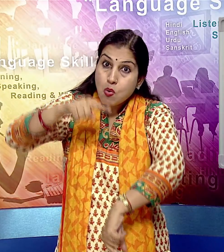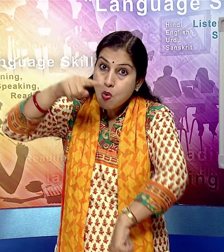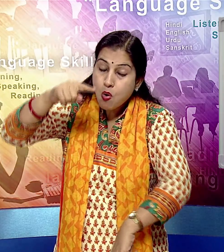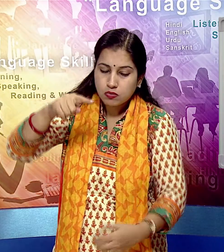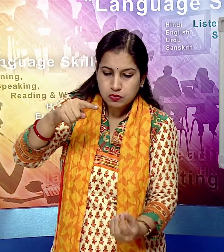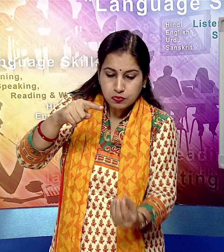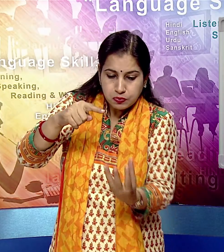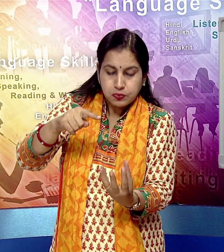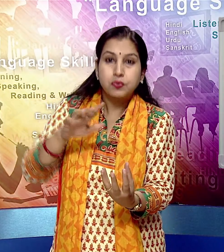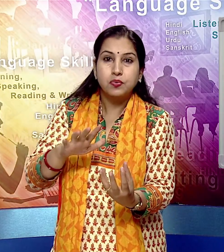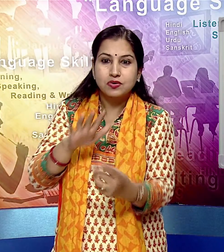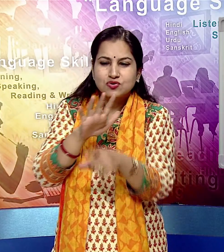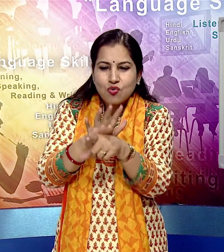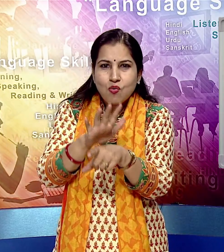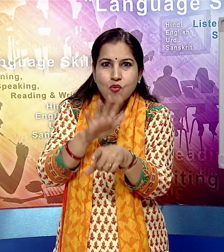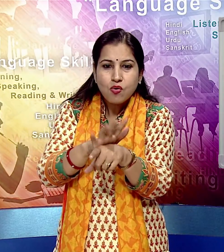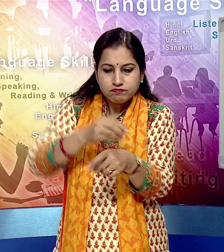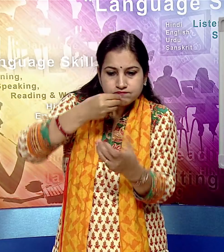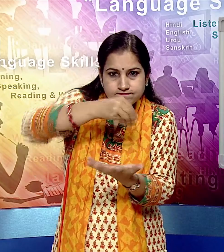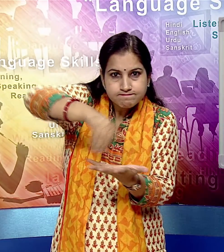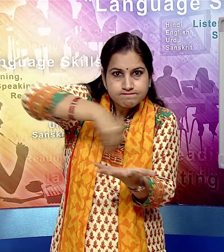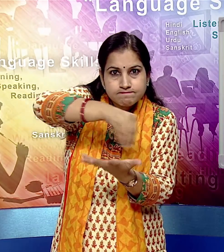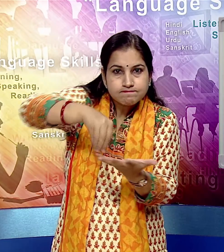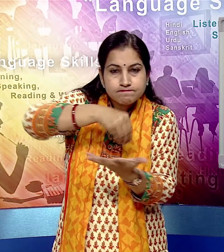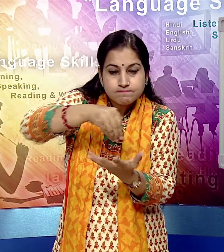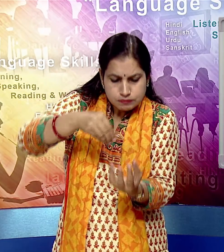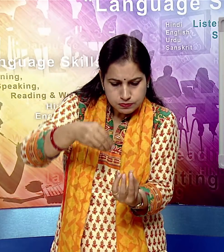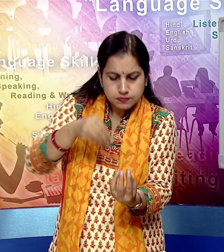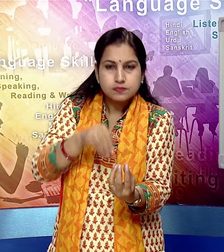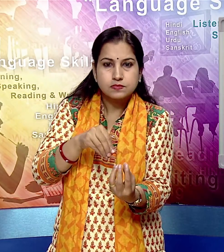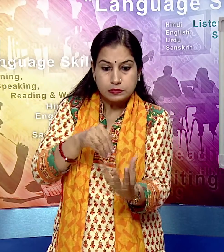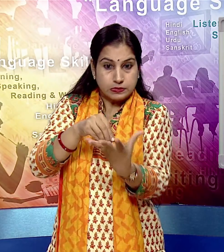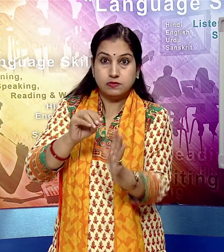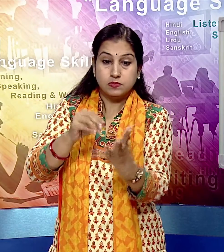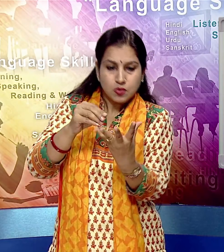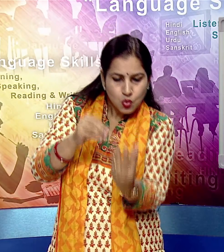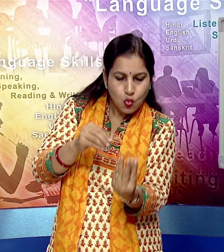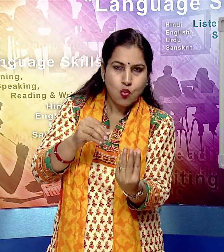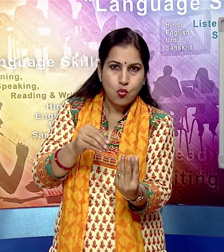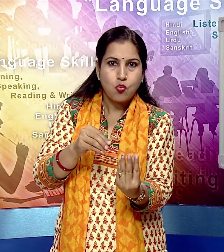This is slow cooking on low heat. This is a slow cooking